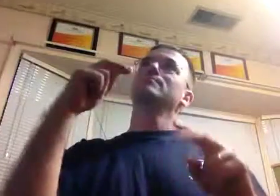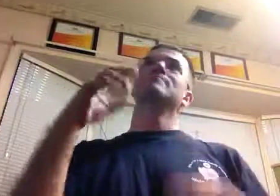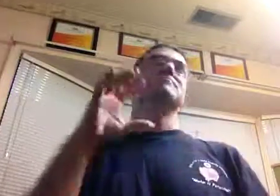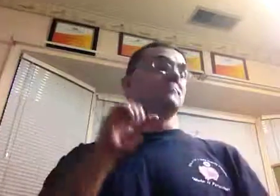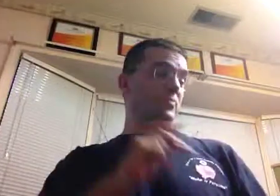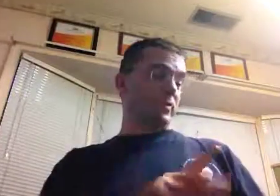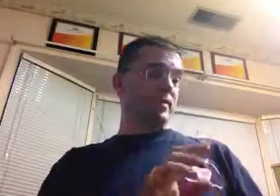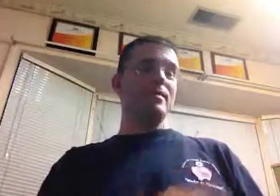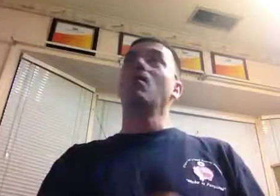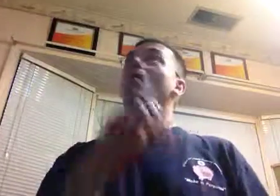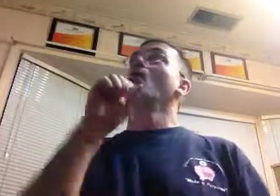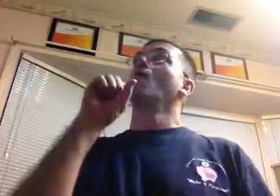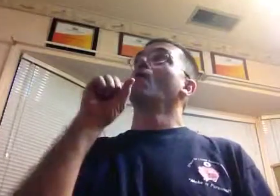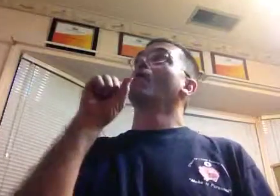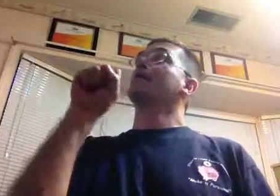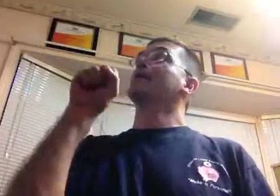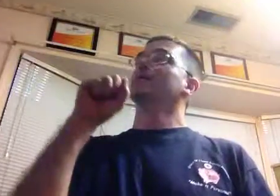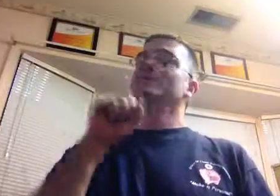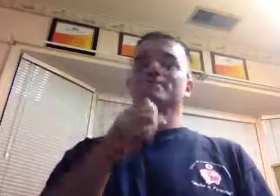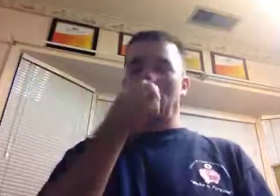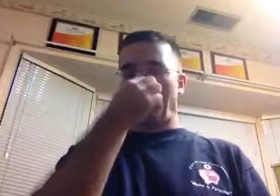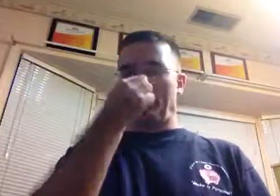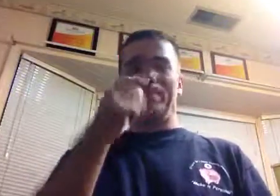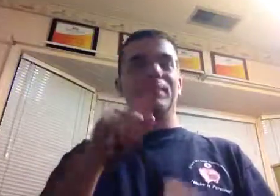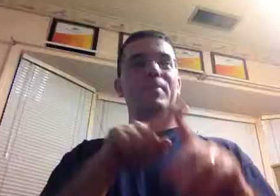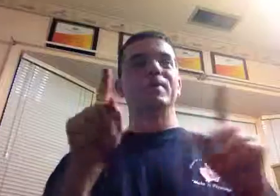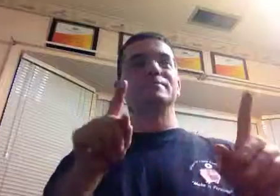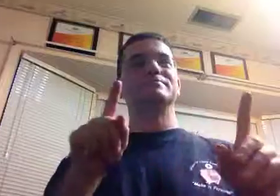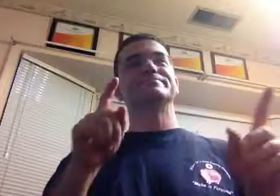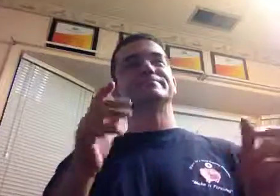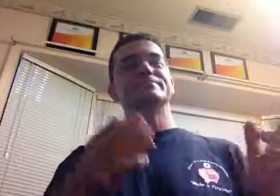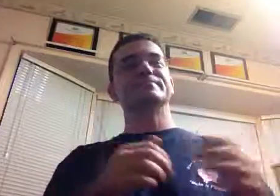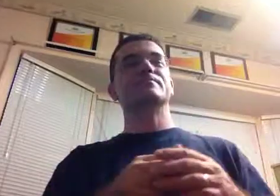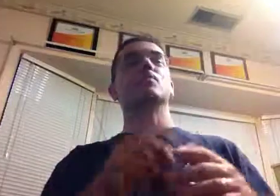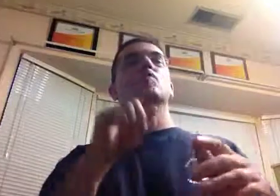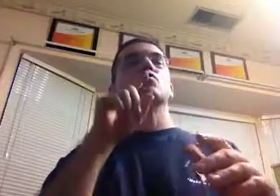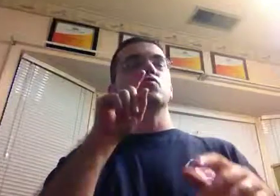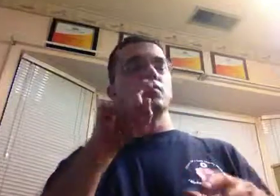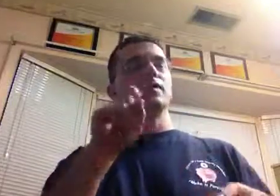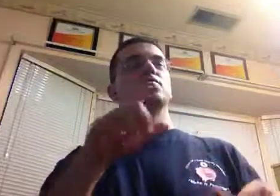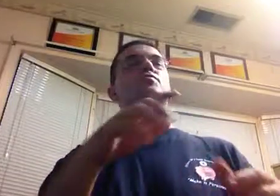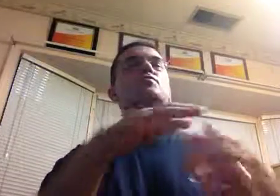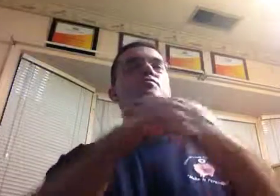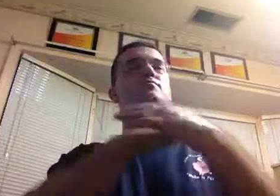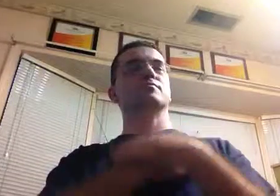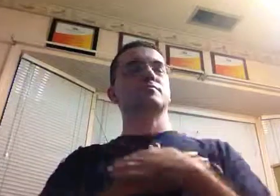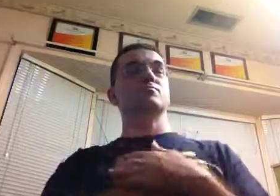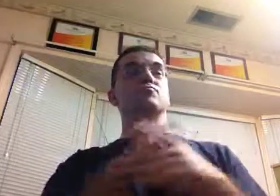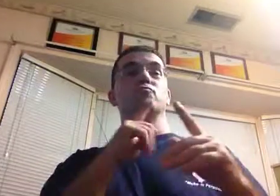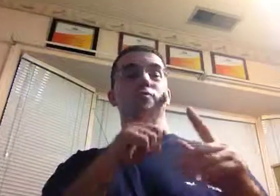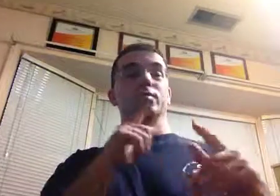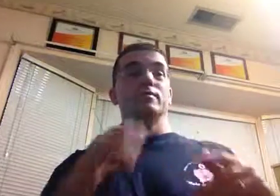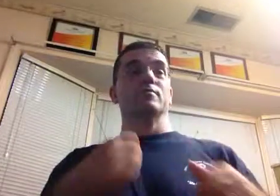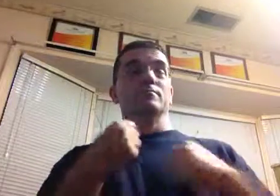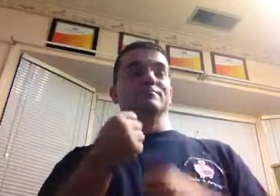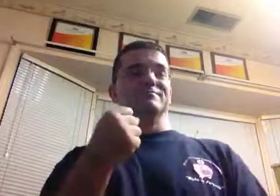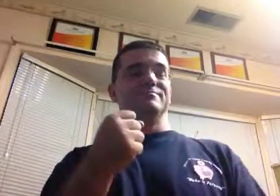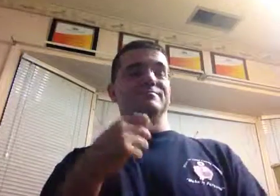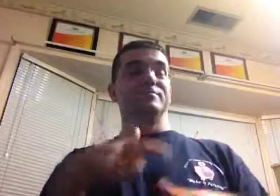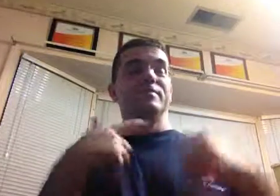Okay? Yes. So that's the only thing. But yes, you should relax a little bit. You're living too tight. You're living on nothing, and you need to go